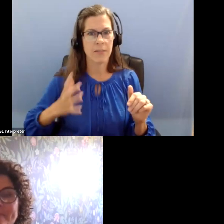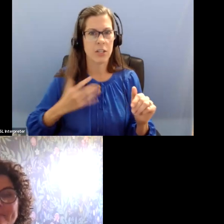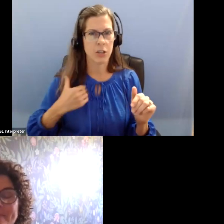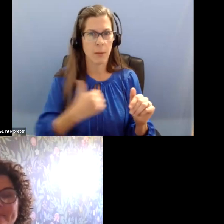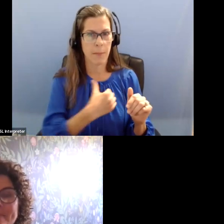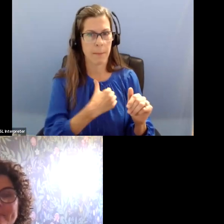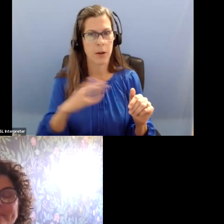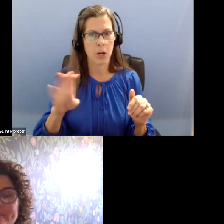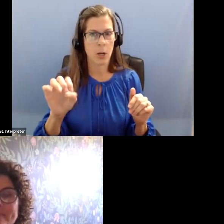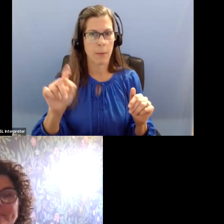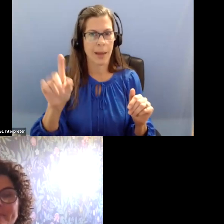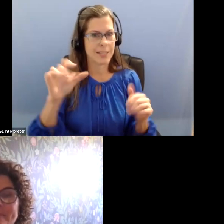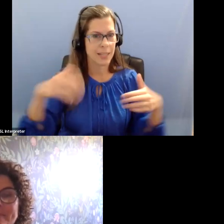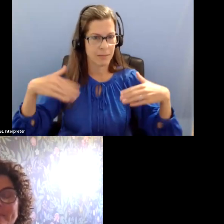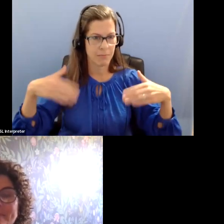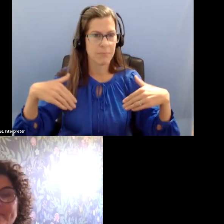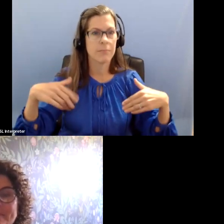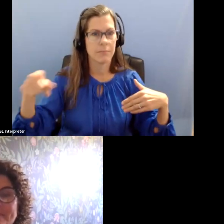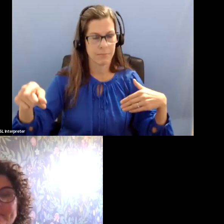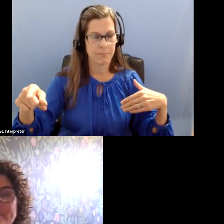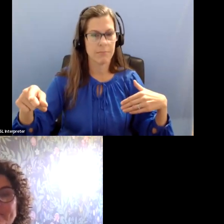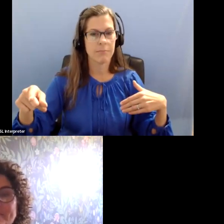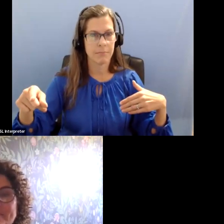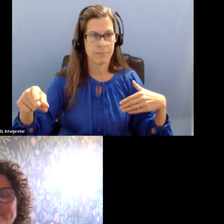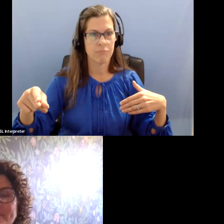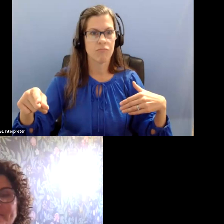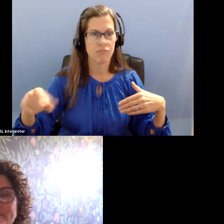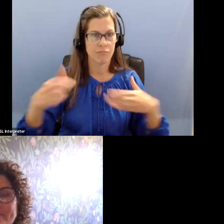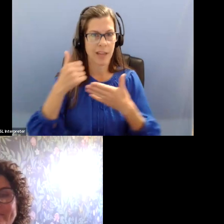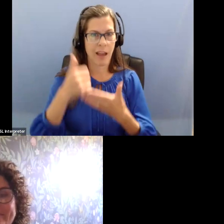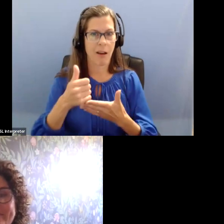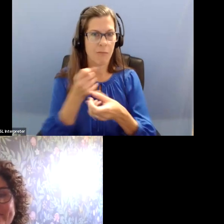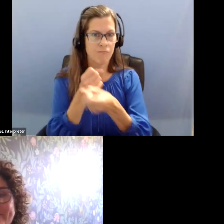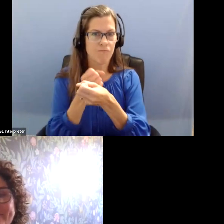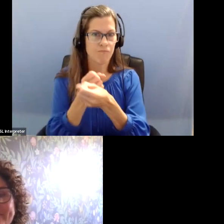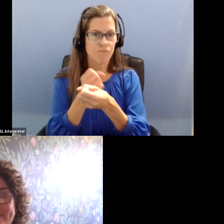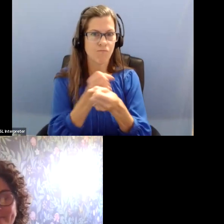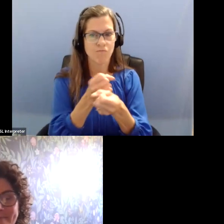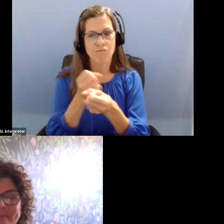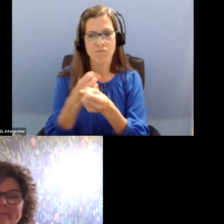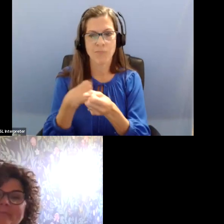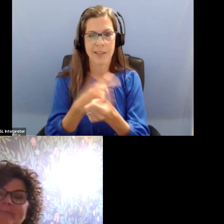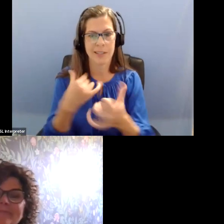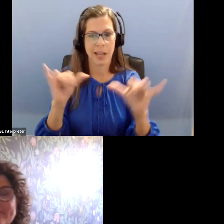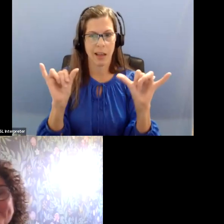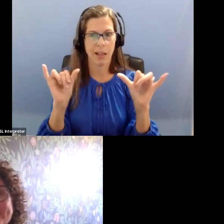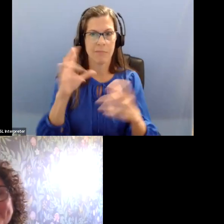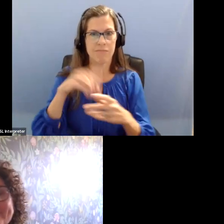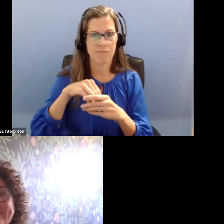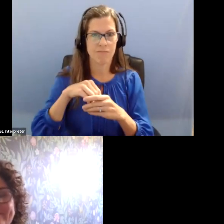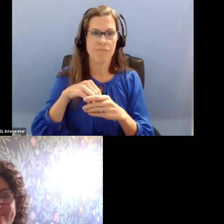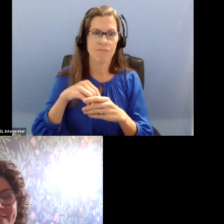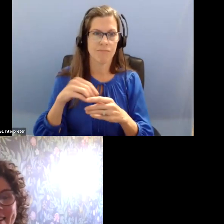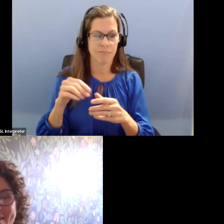committee. She is the wheels that get us all going here. So she's the wheels behind